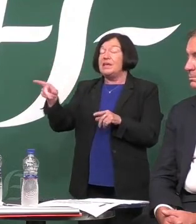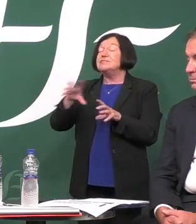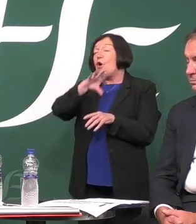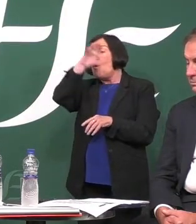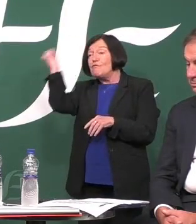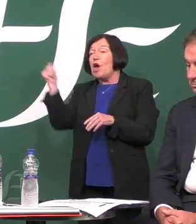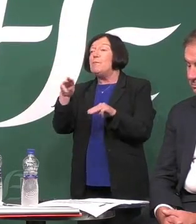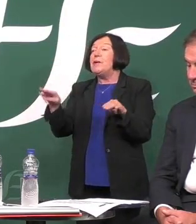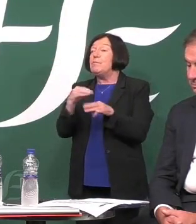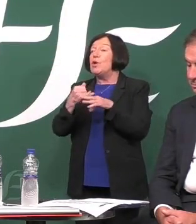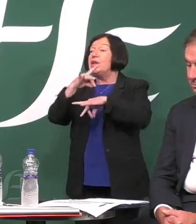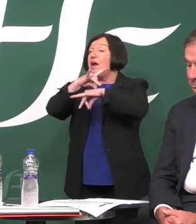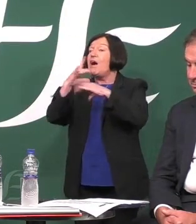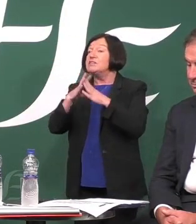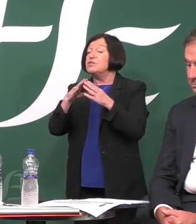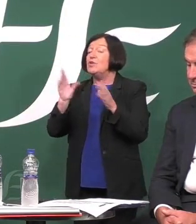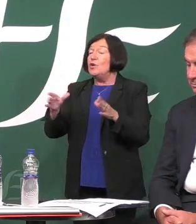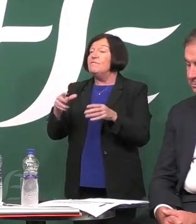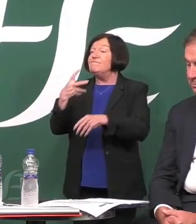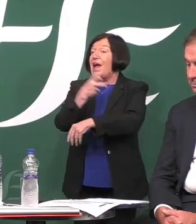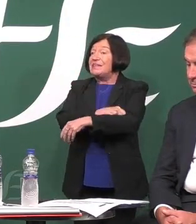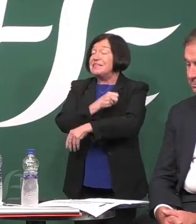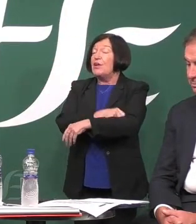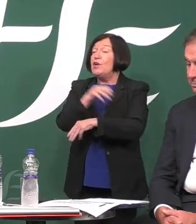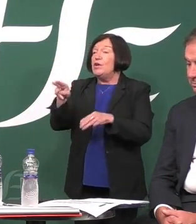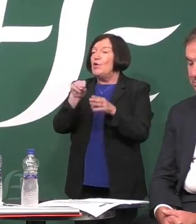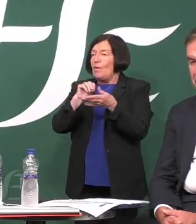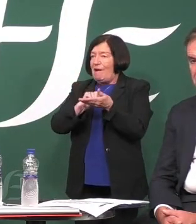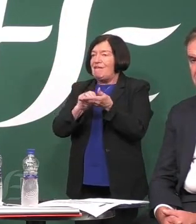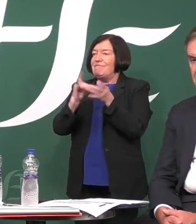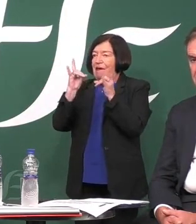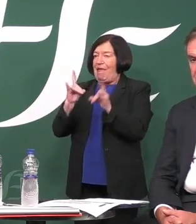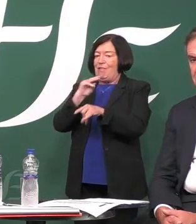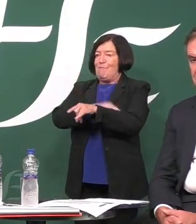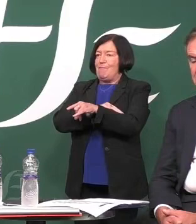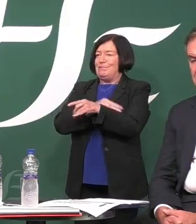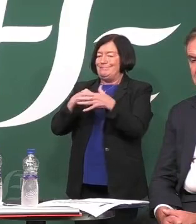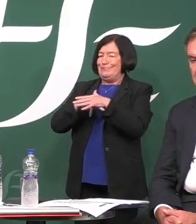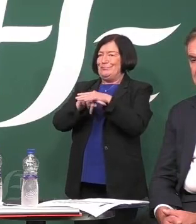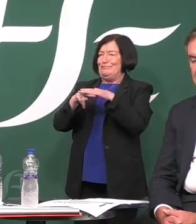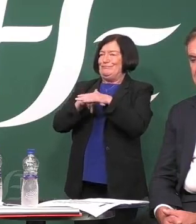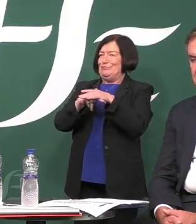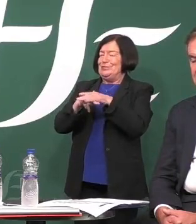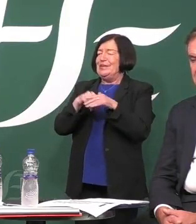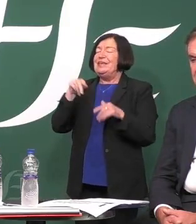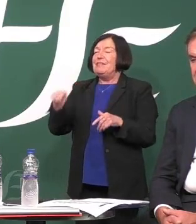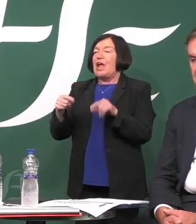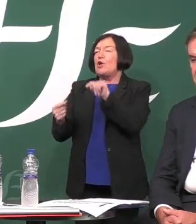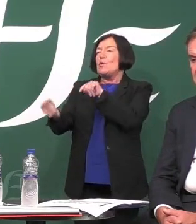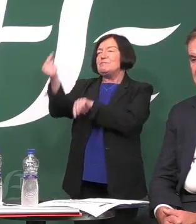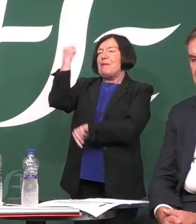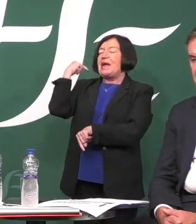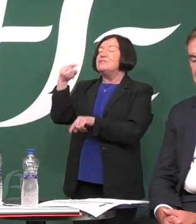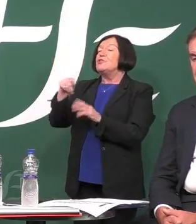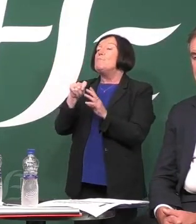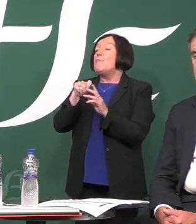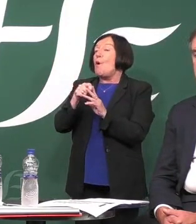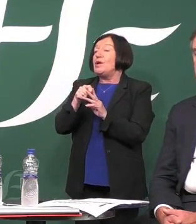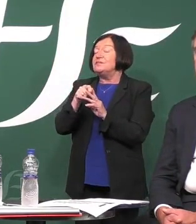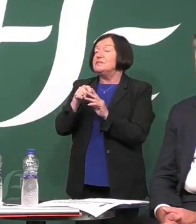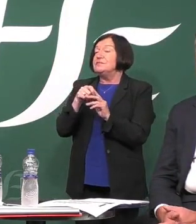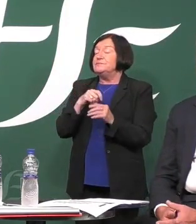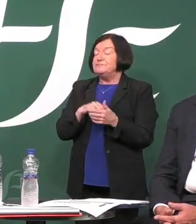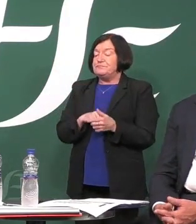overwhelmingly the people who are in hospital fully vaccinated are people with underlying conditions. And I suppose that goes back to that point that we're making